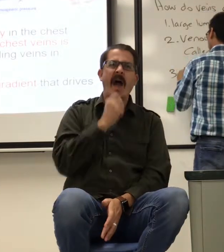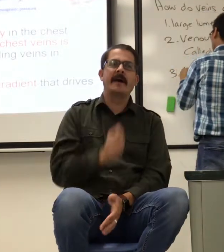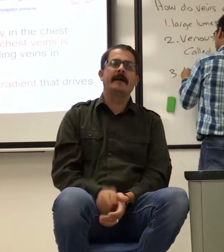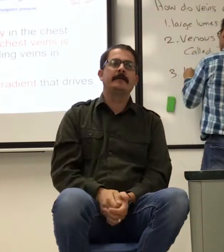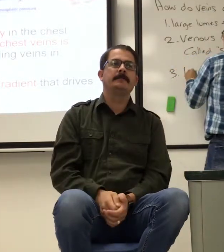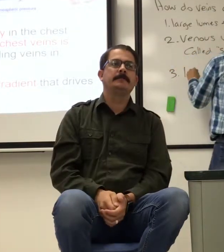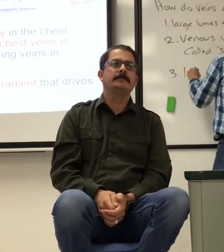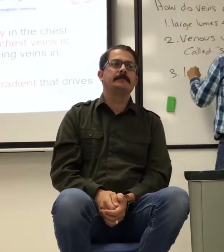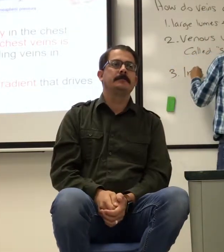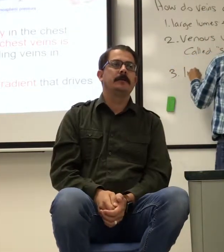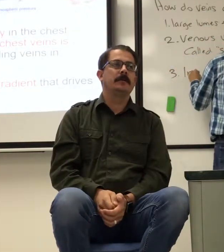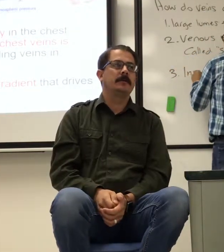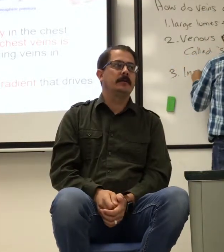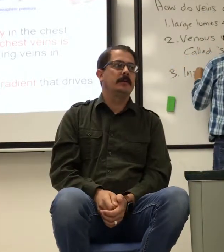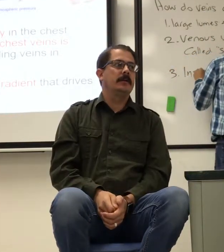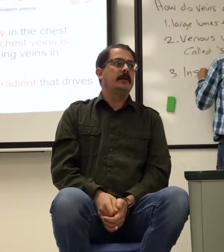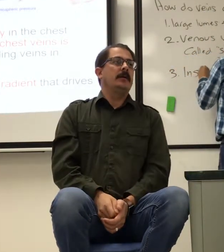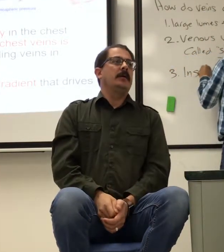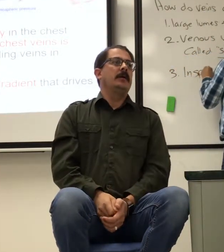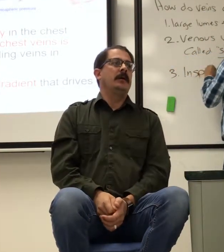So inspiration, a breath in.